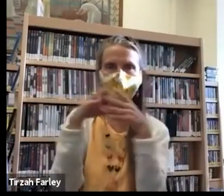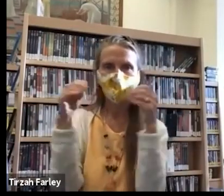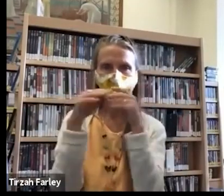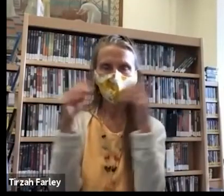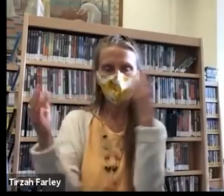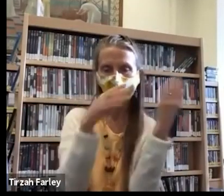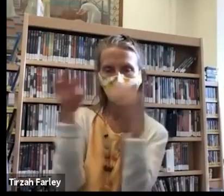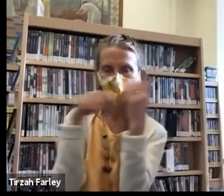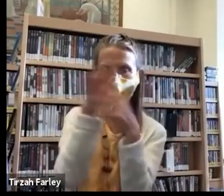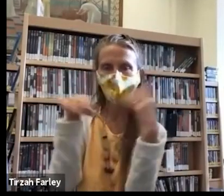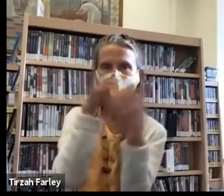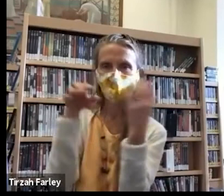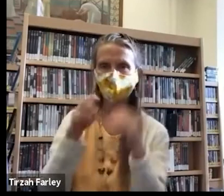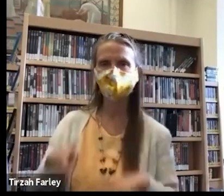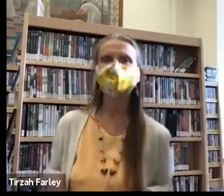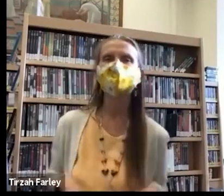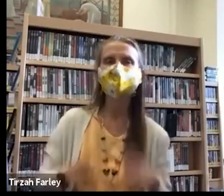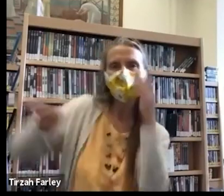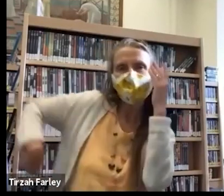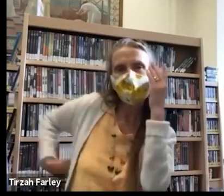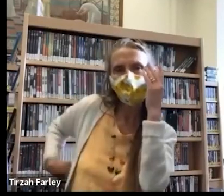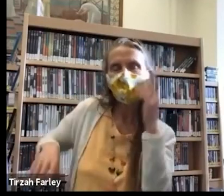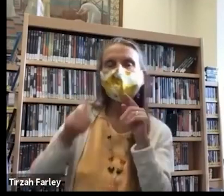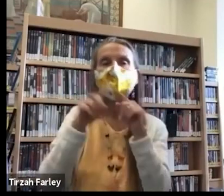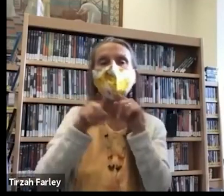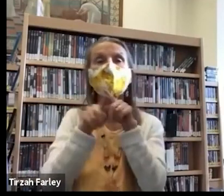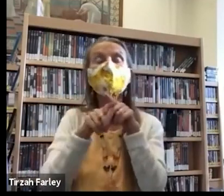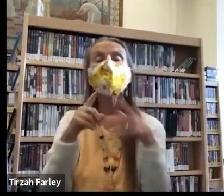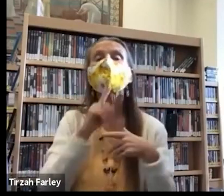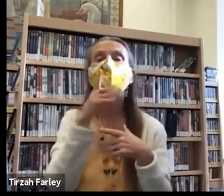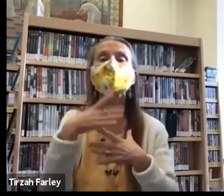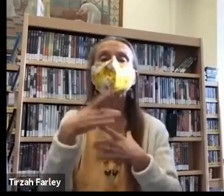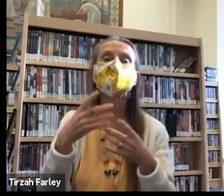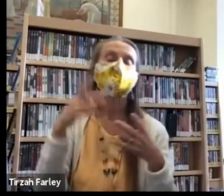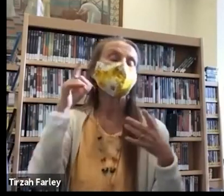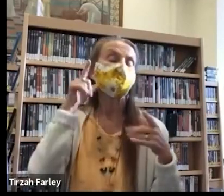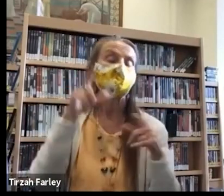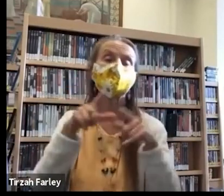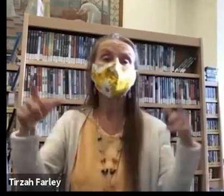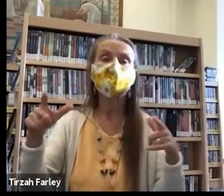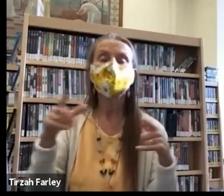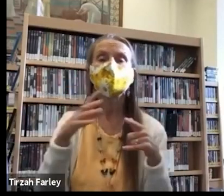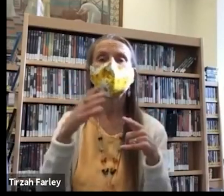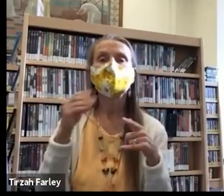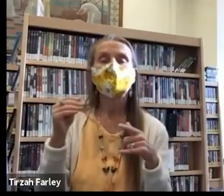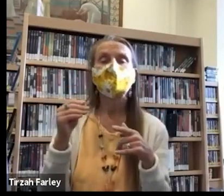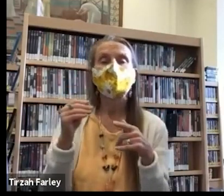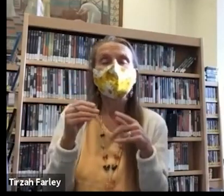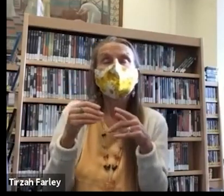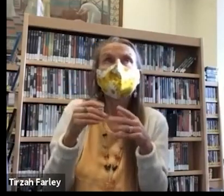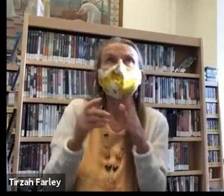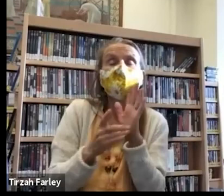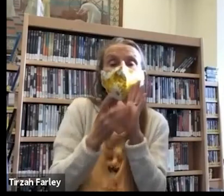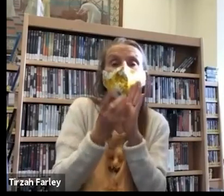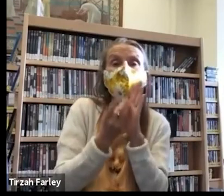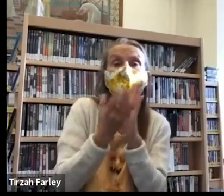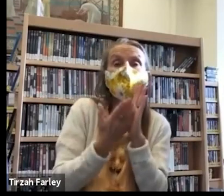them around while he was telling stories. I'm so interested in language development